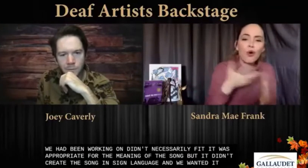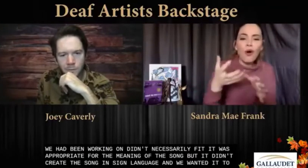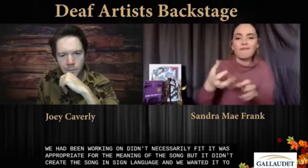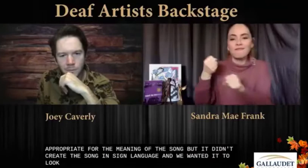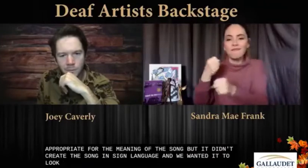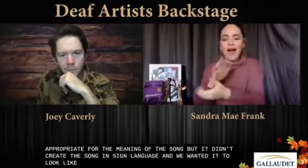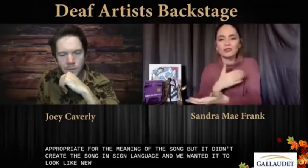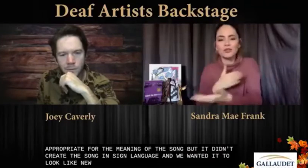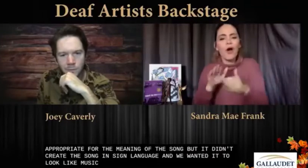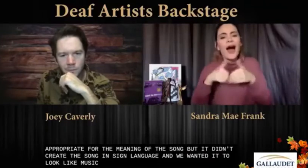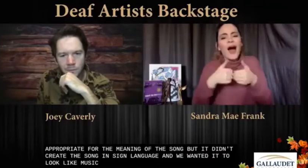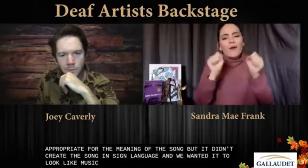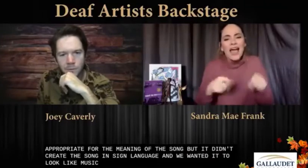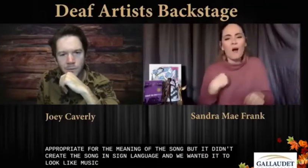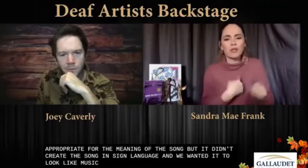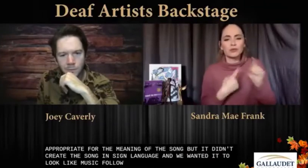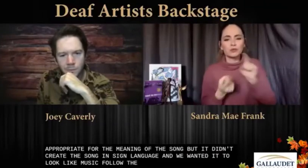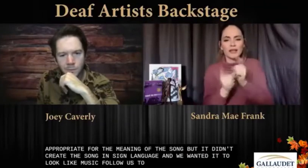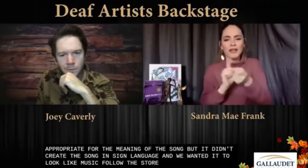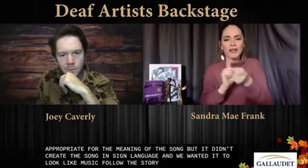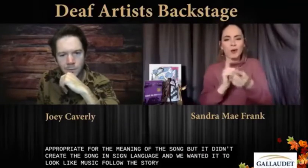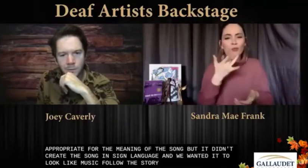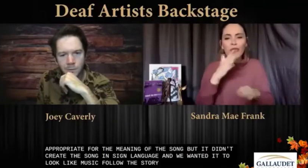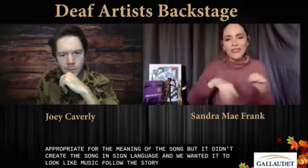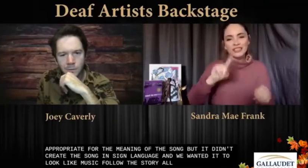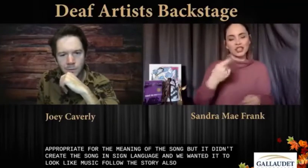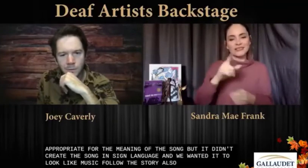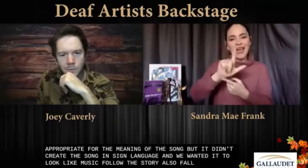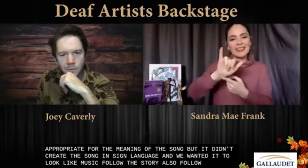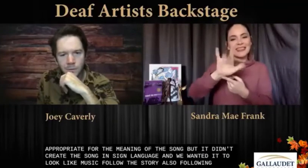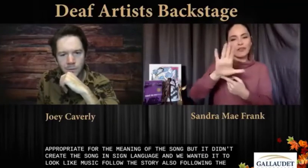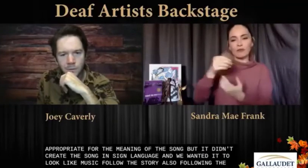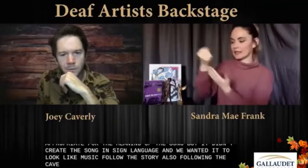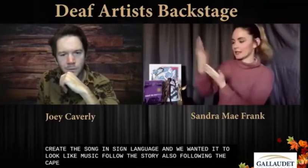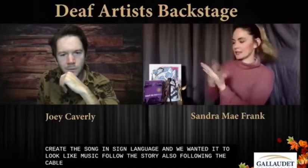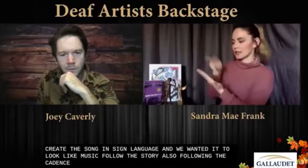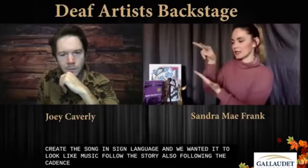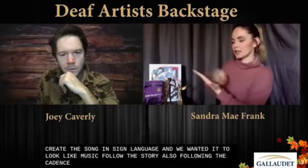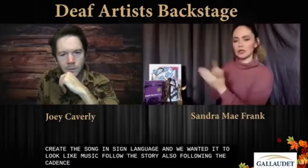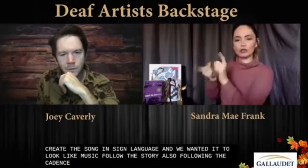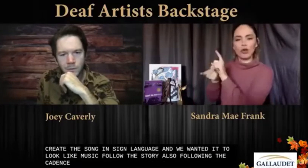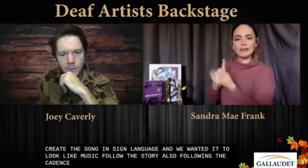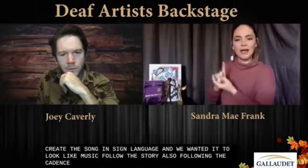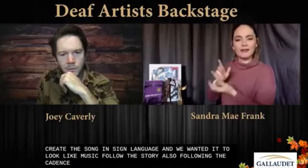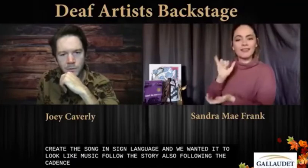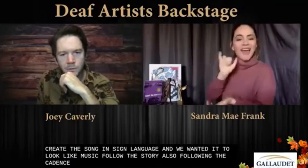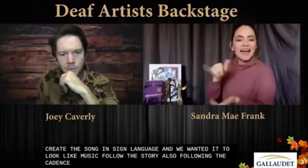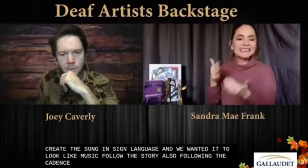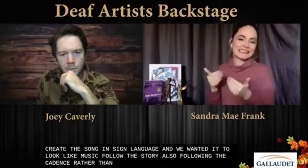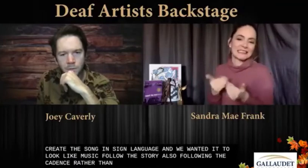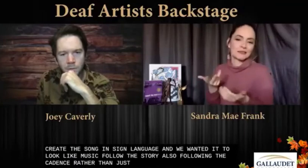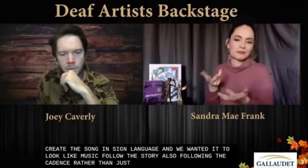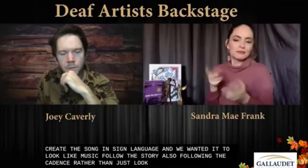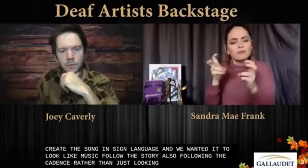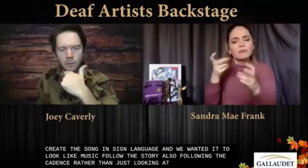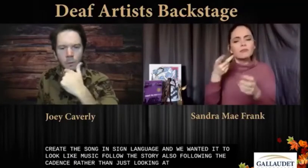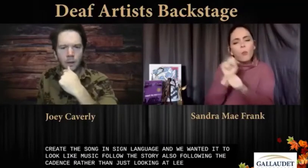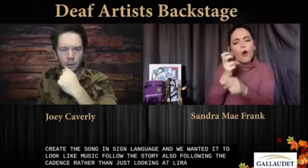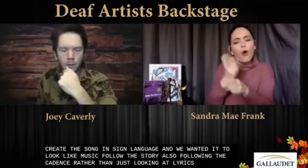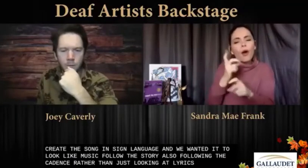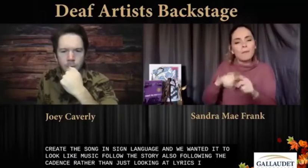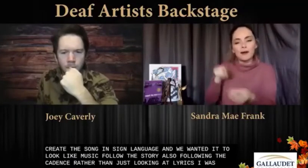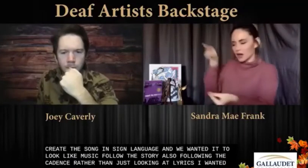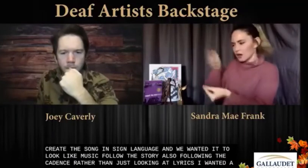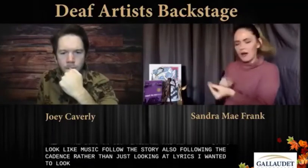it to look like music follow the story also following the cadence rather than just looking at lyrics